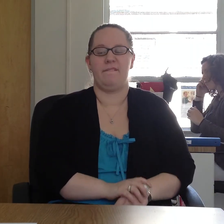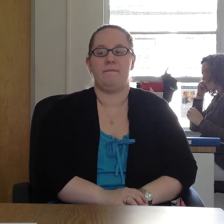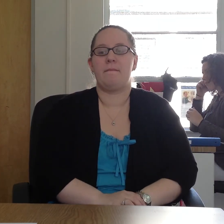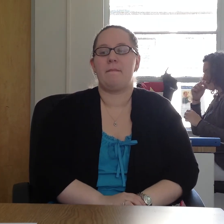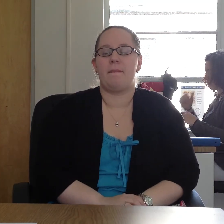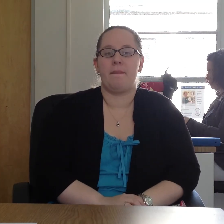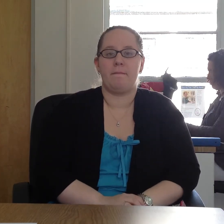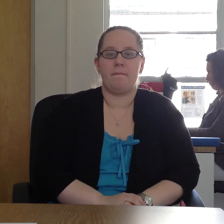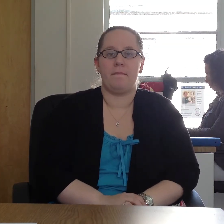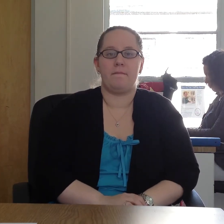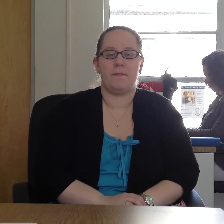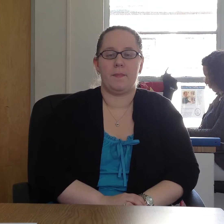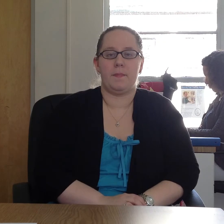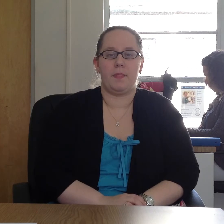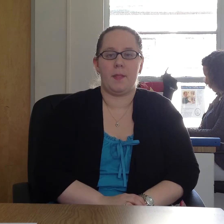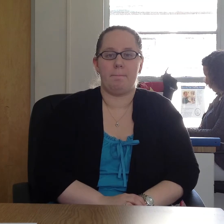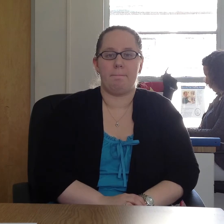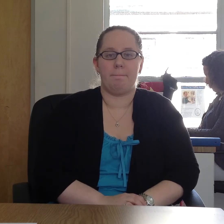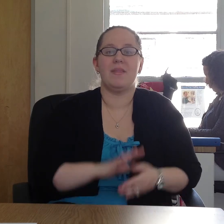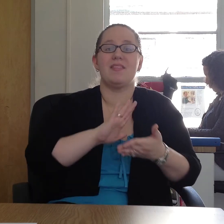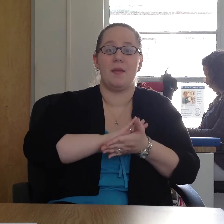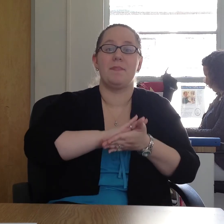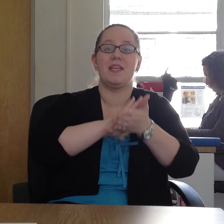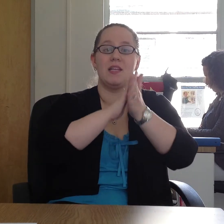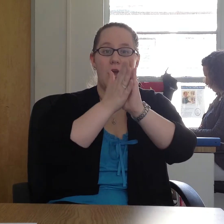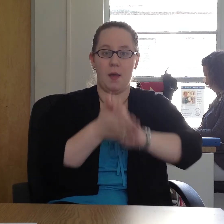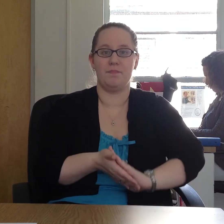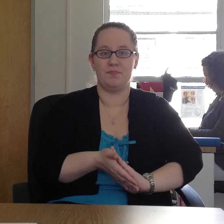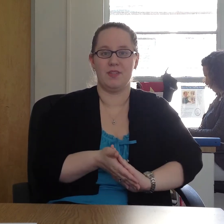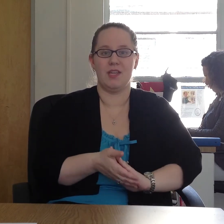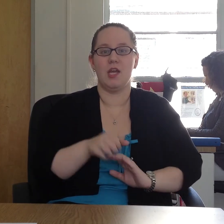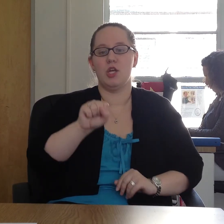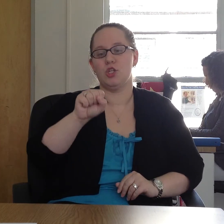In this state, they also become shelf stable.